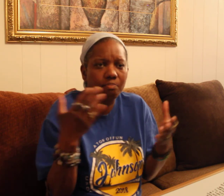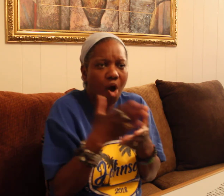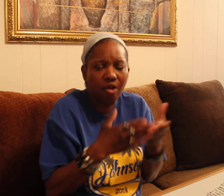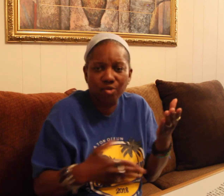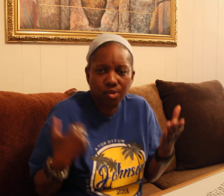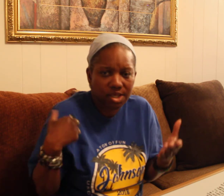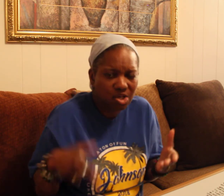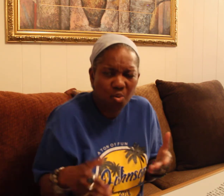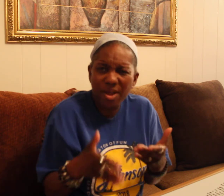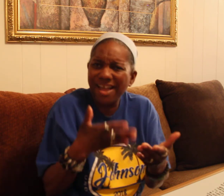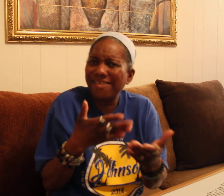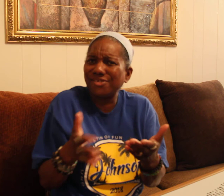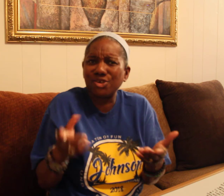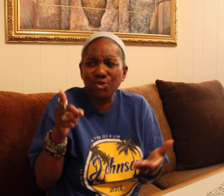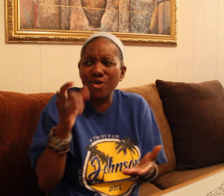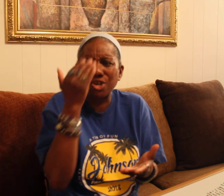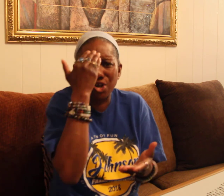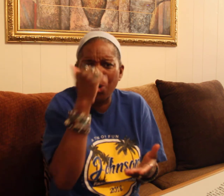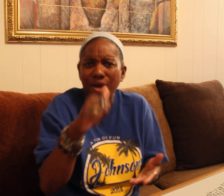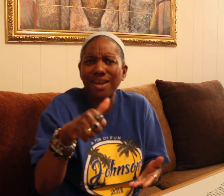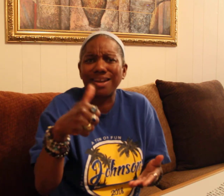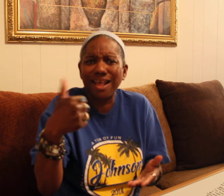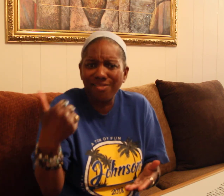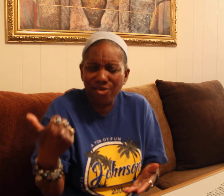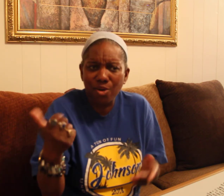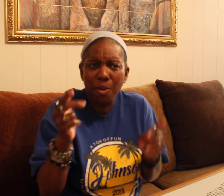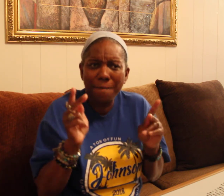part of a religion, whatever, you're going to know another